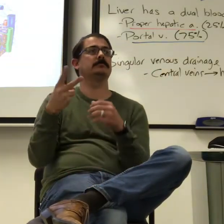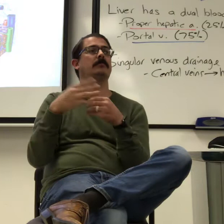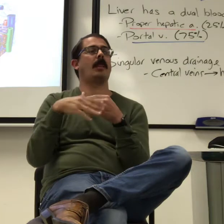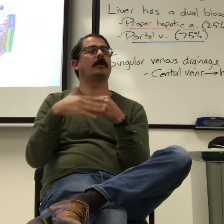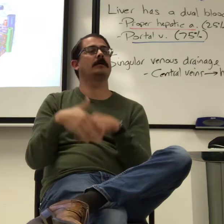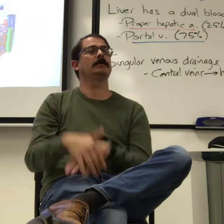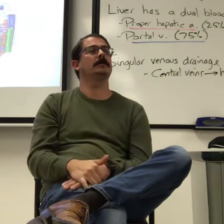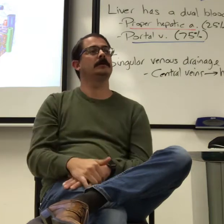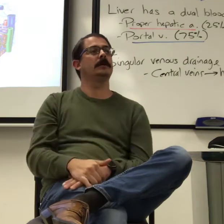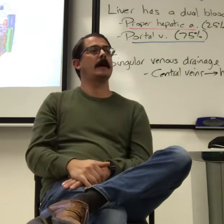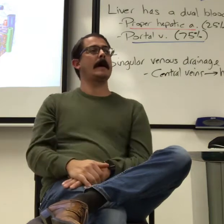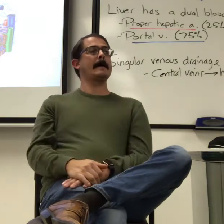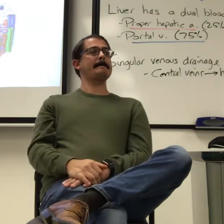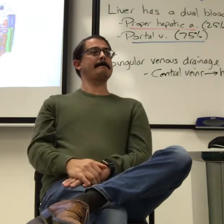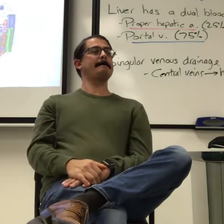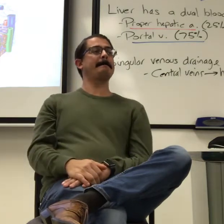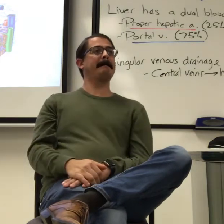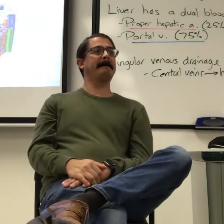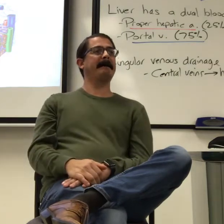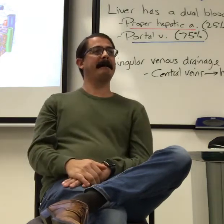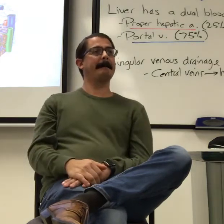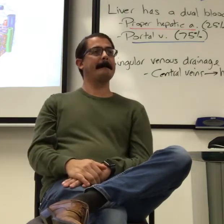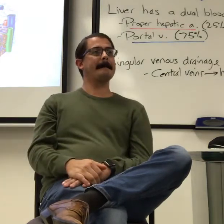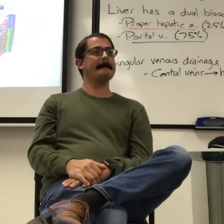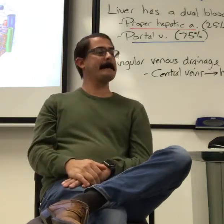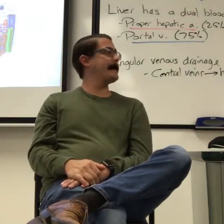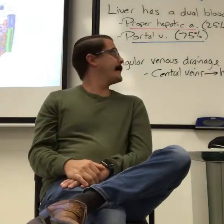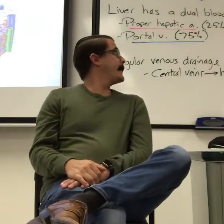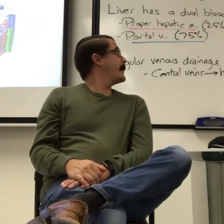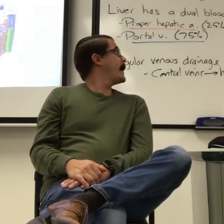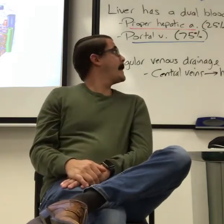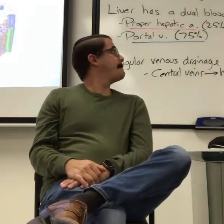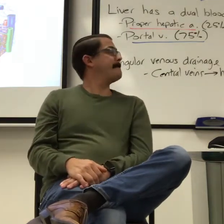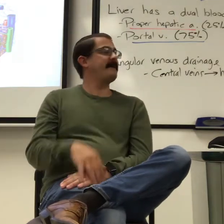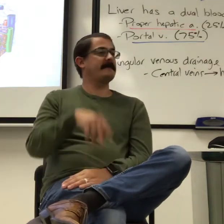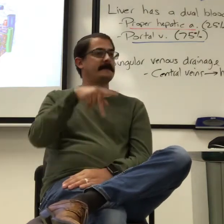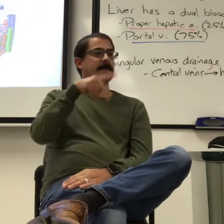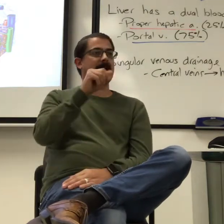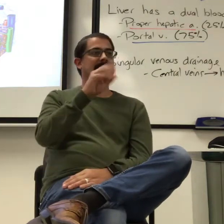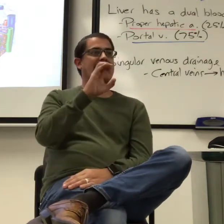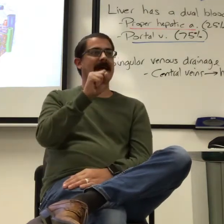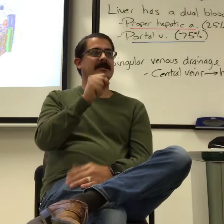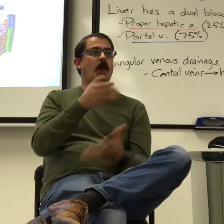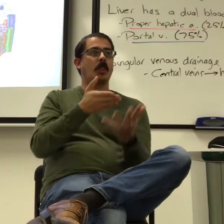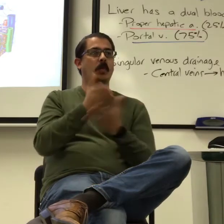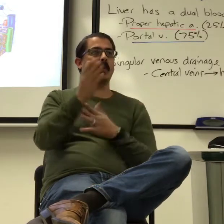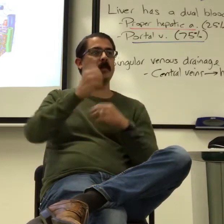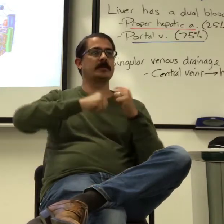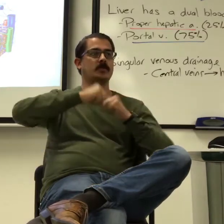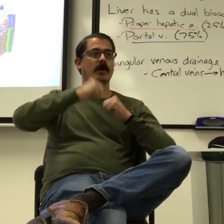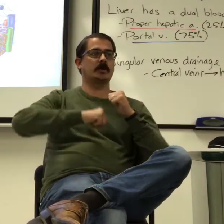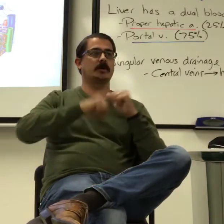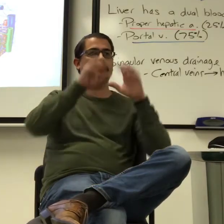said, you got hepatocytes all throughout this structure. There's a picture